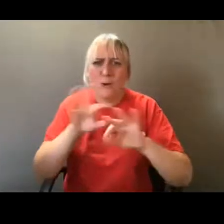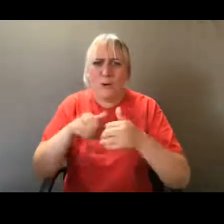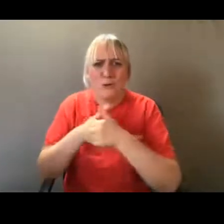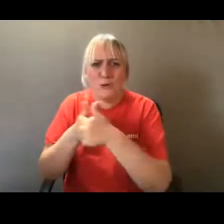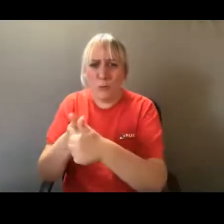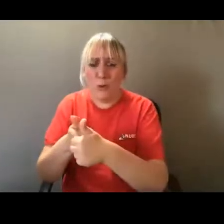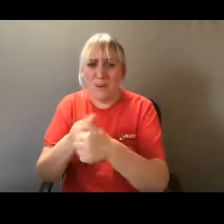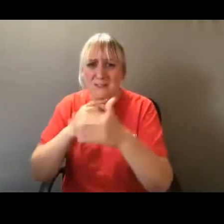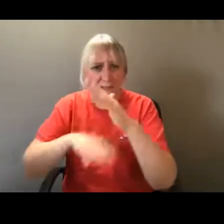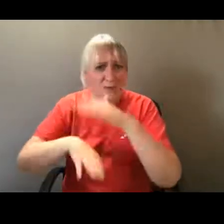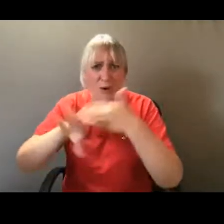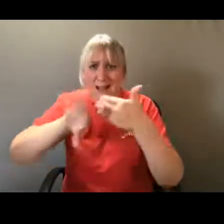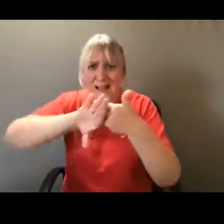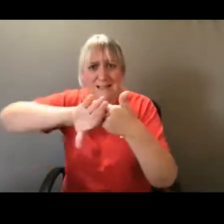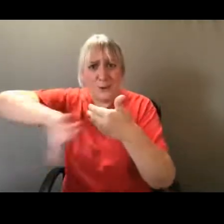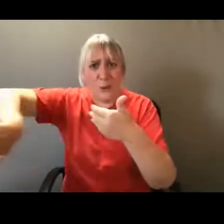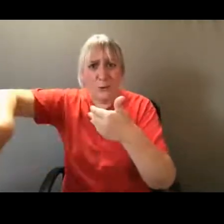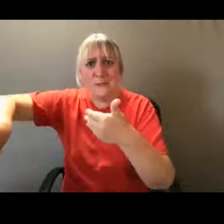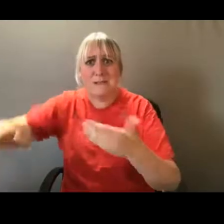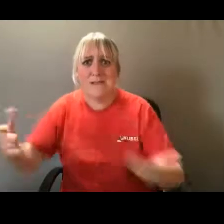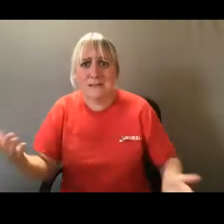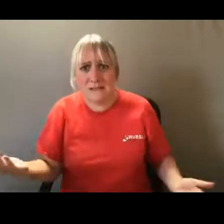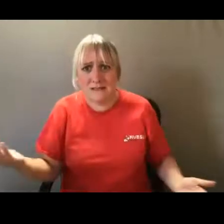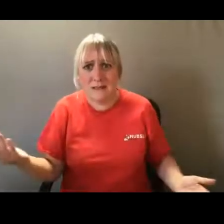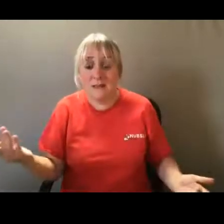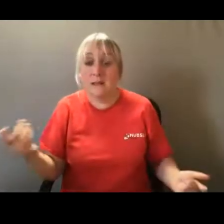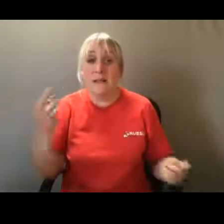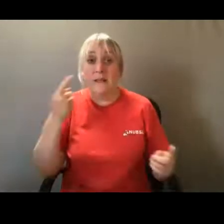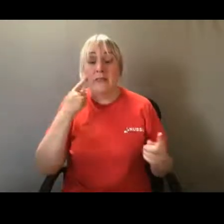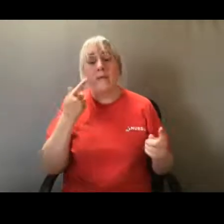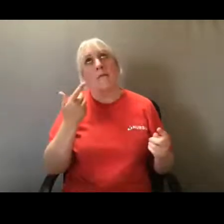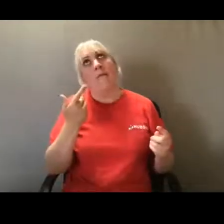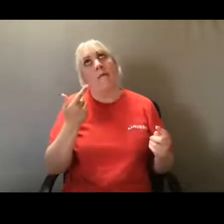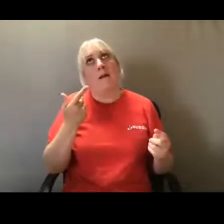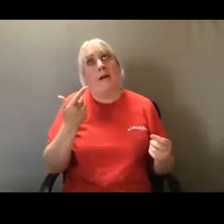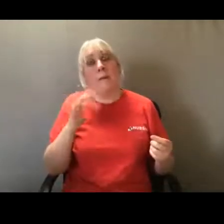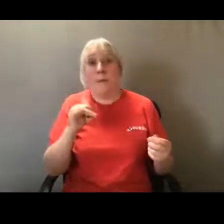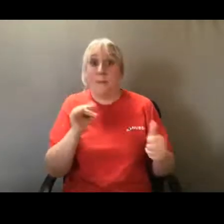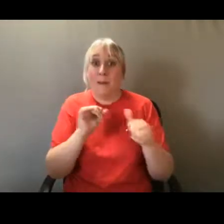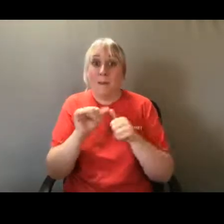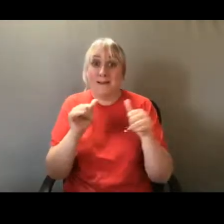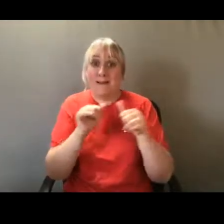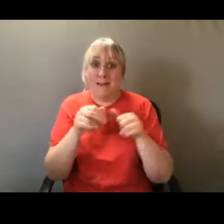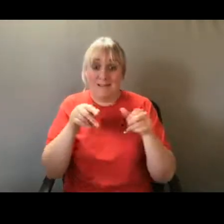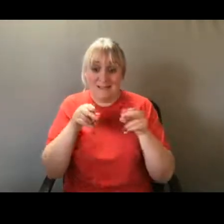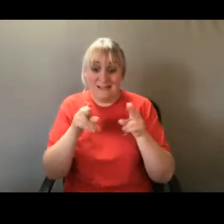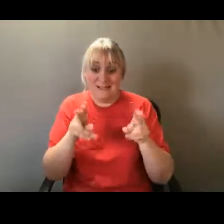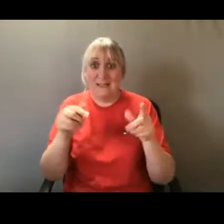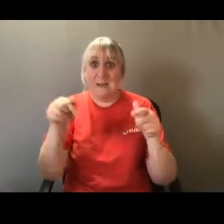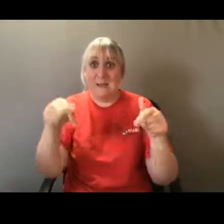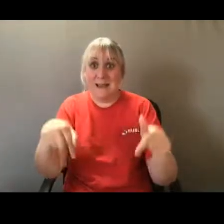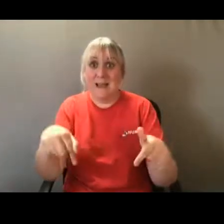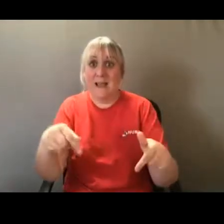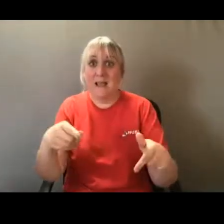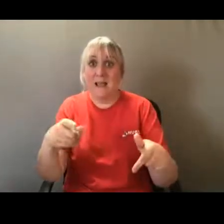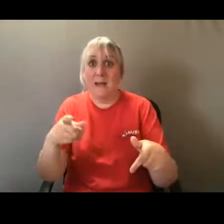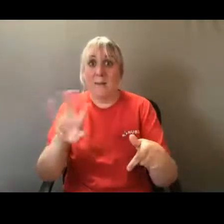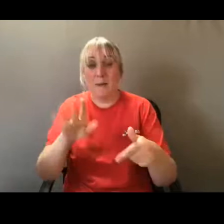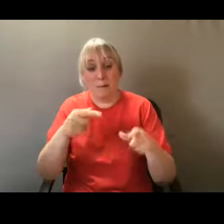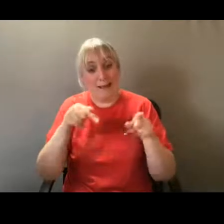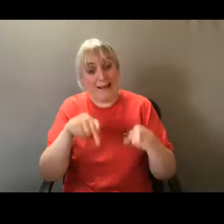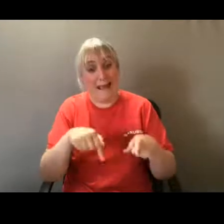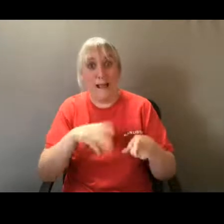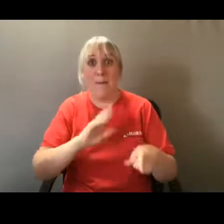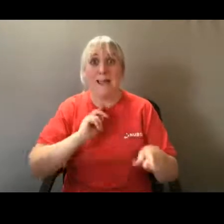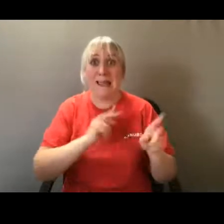excluded by society, which, although obviously better than the system we currently have where people are frankly being killed, it's